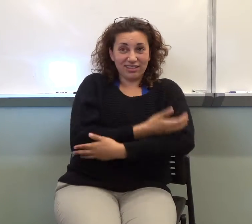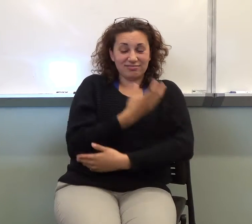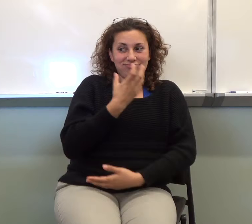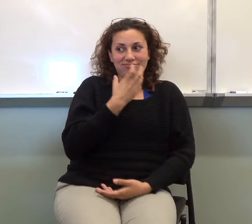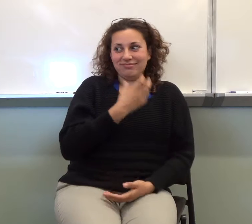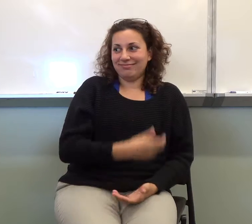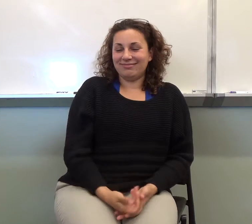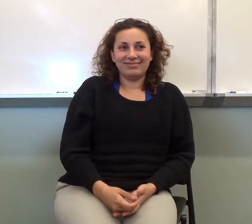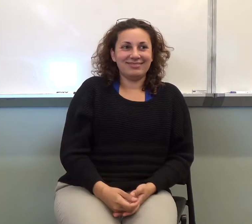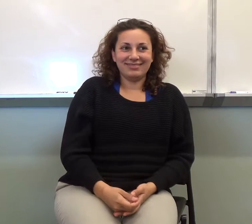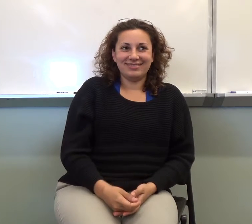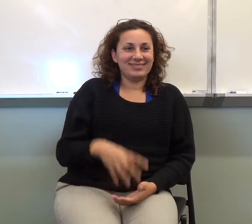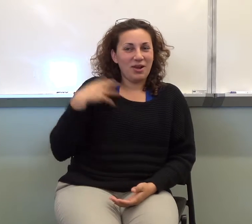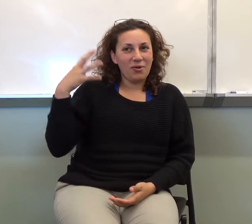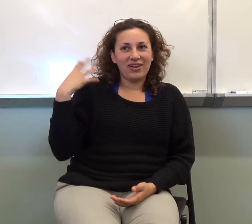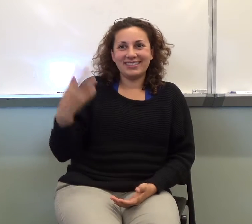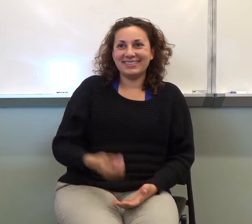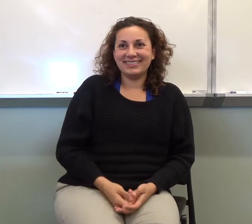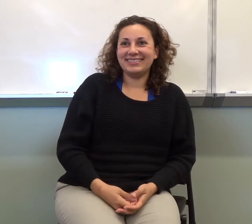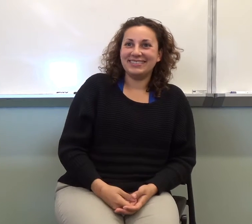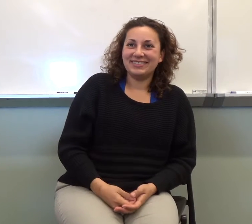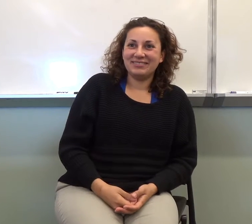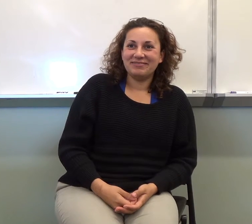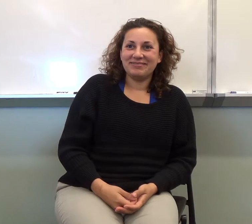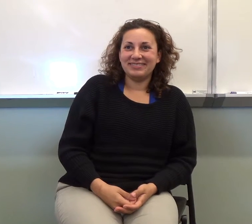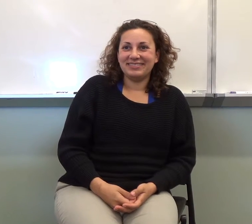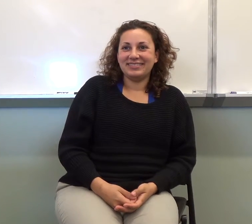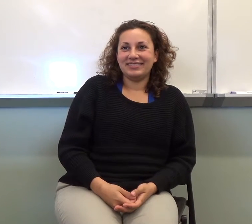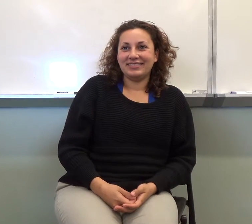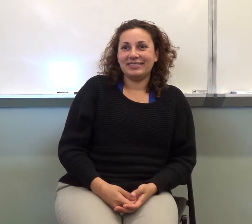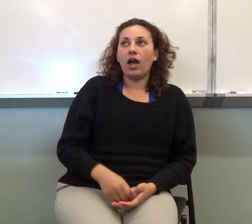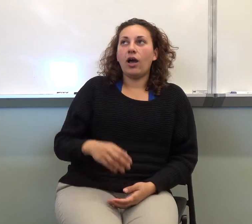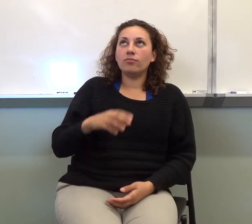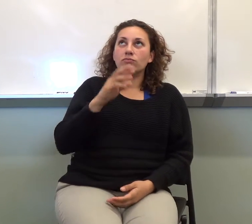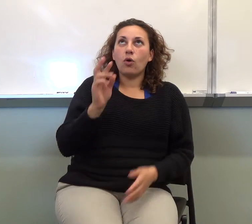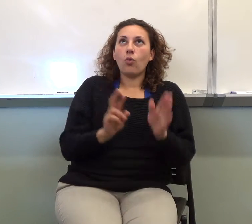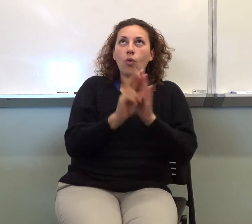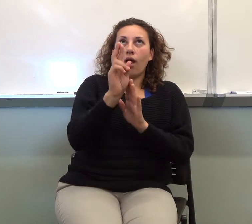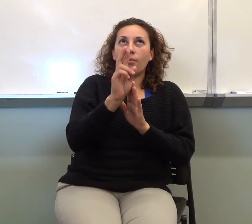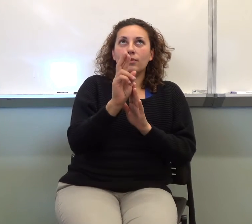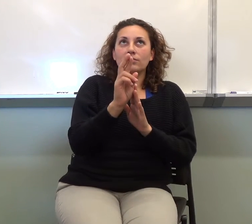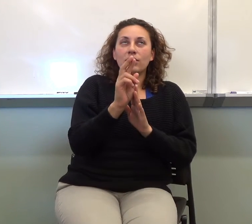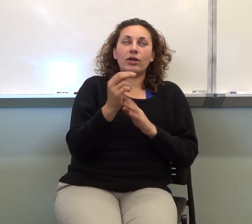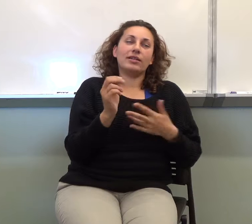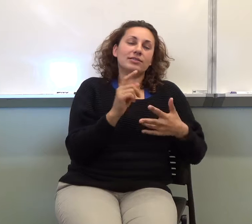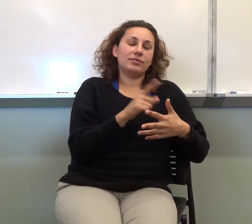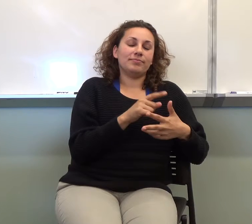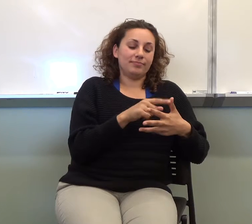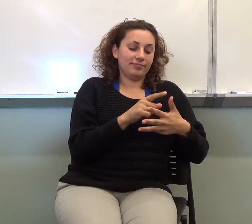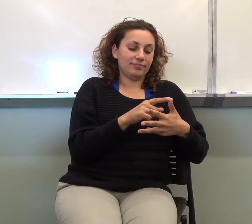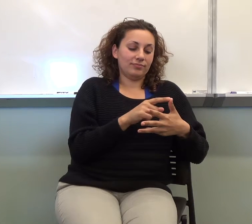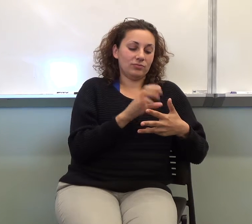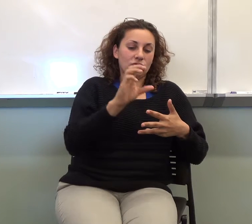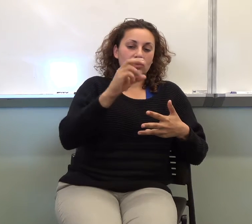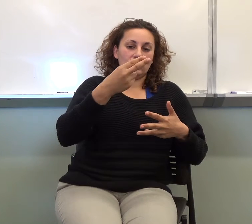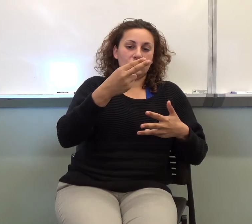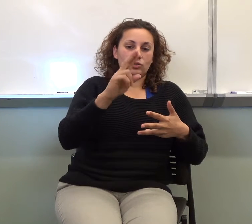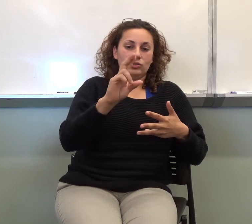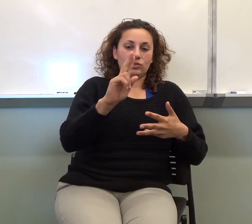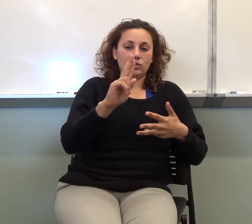No. That would. You watch the news broadcast, they give you the probability of rain tomorrow, you know? Well, there's a